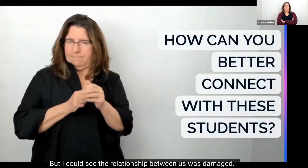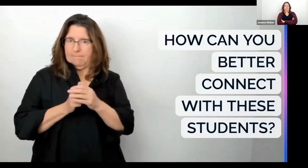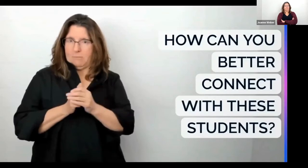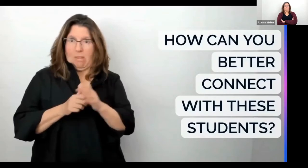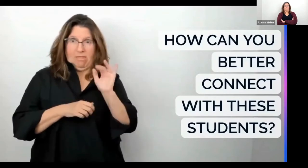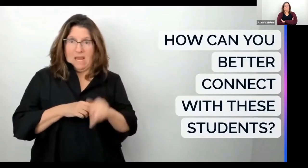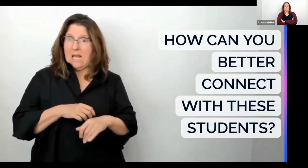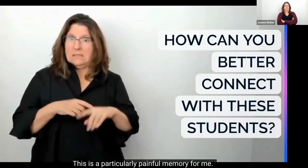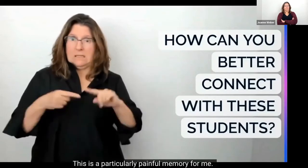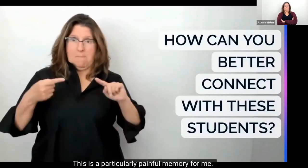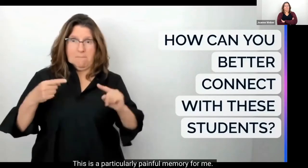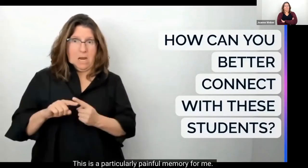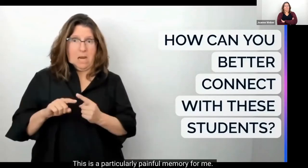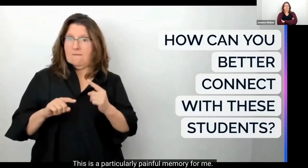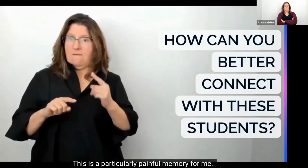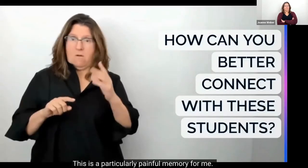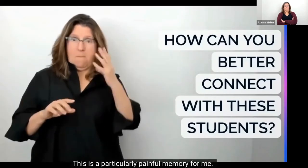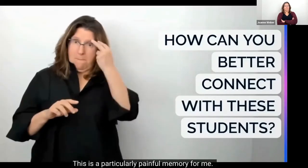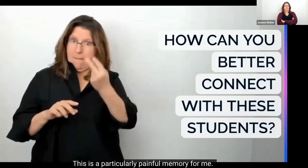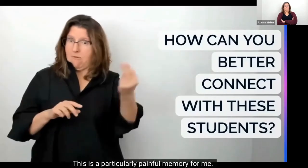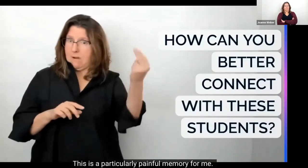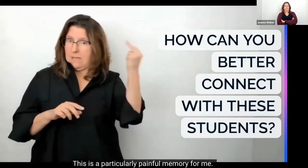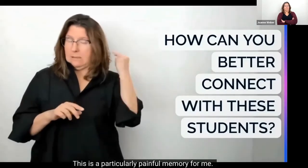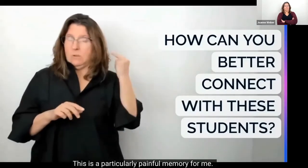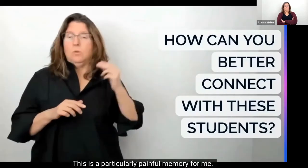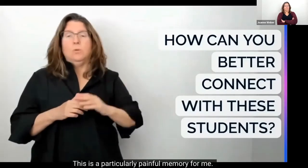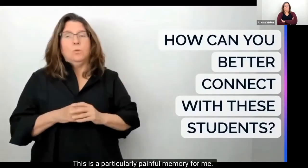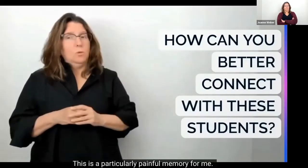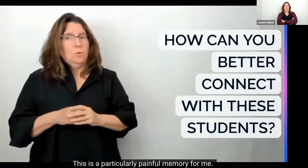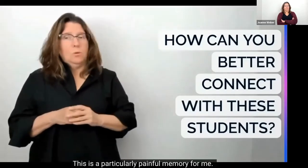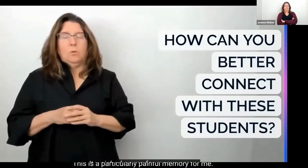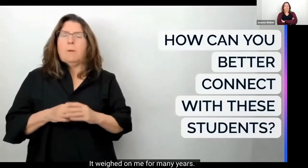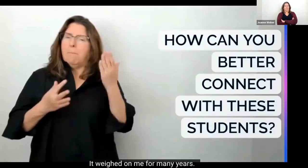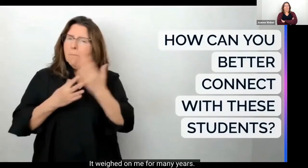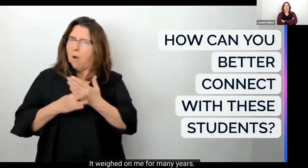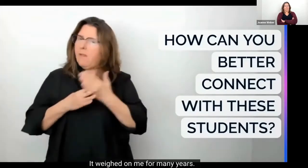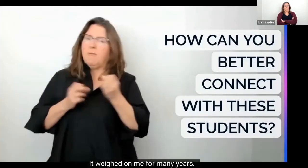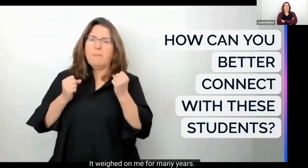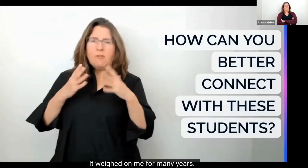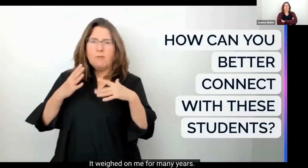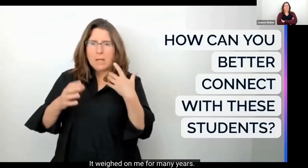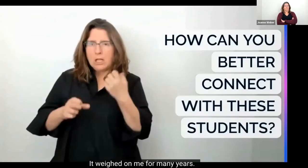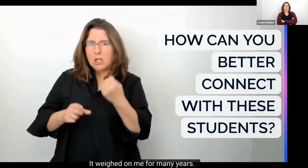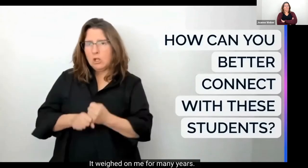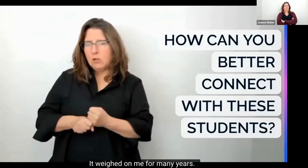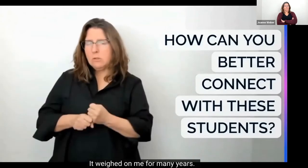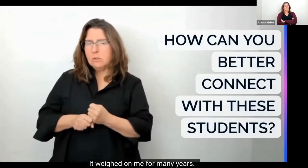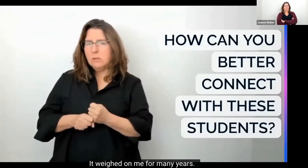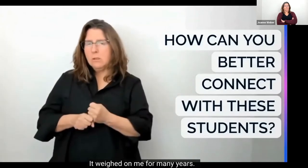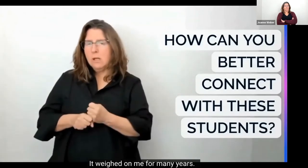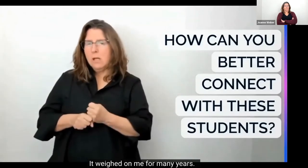This is a particularly painful memory for me. It weighed on me for many